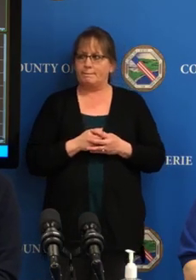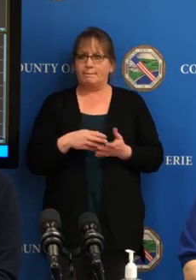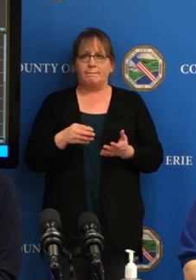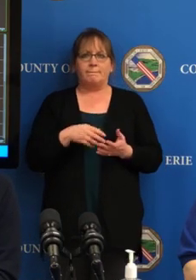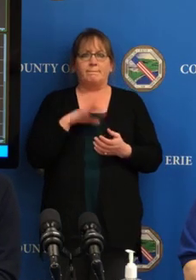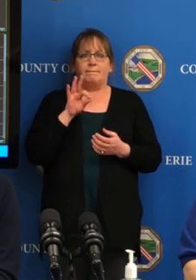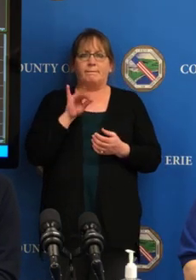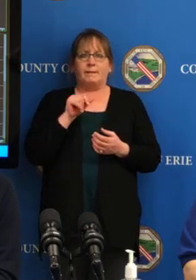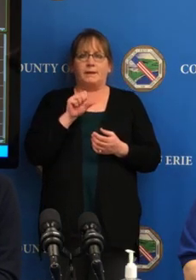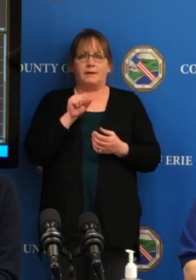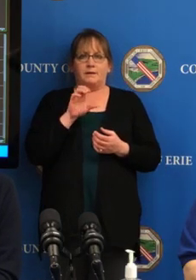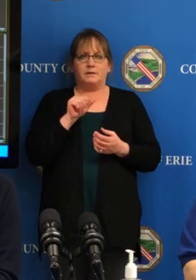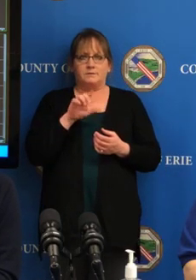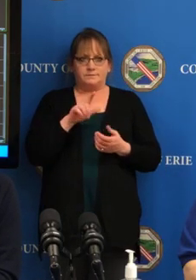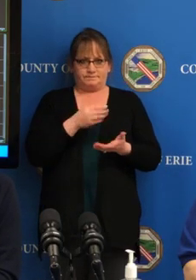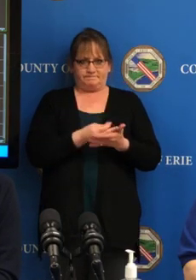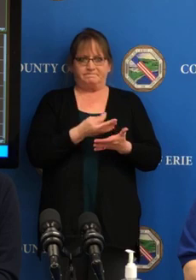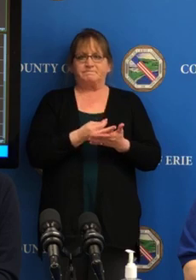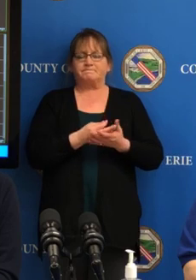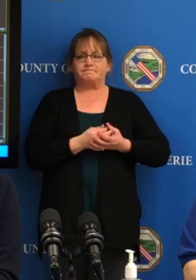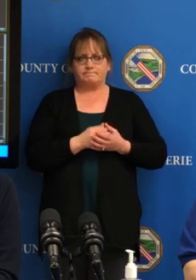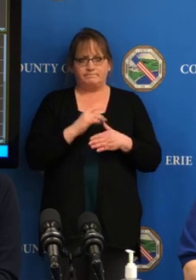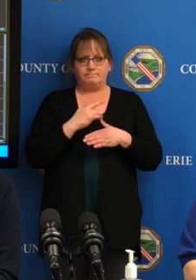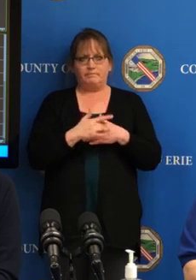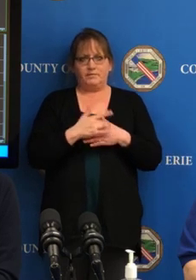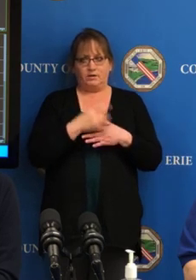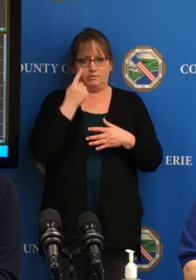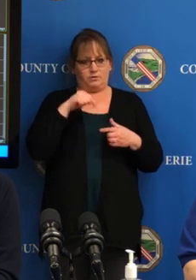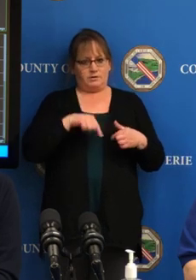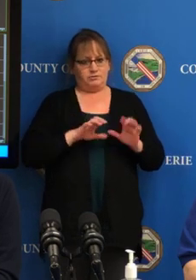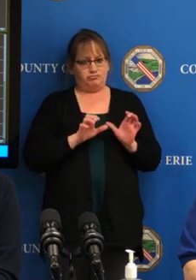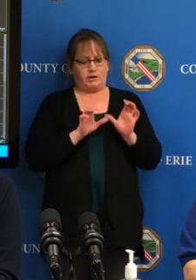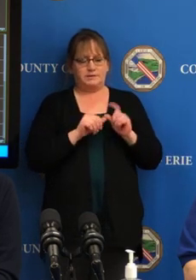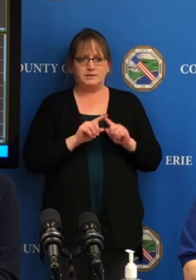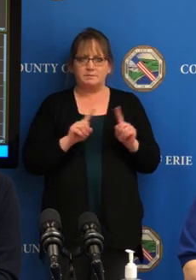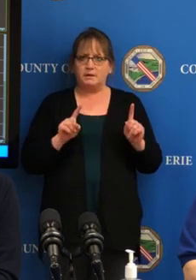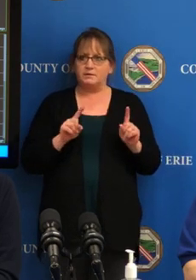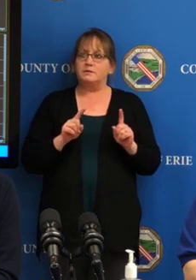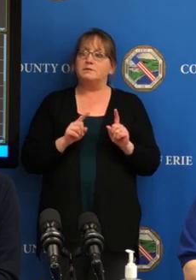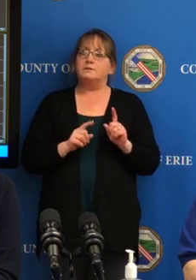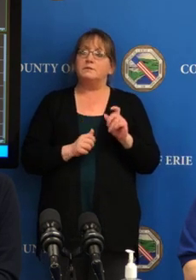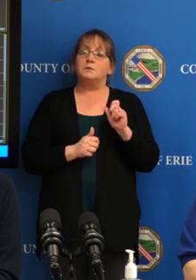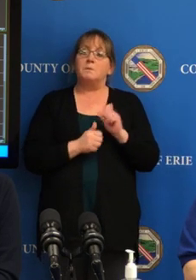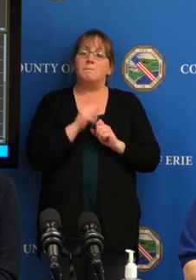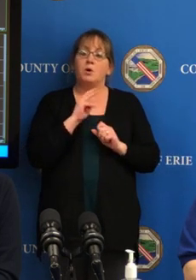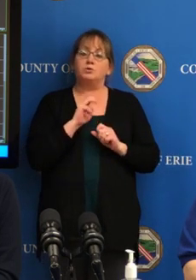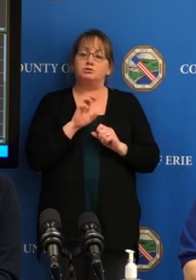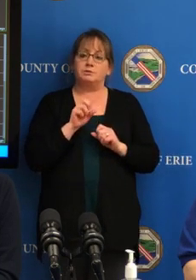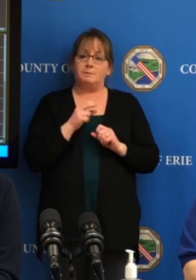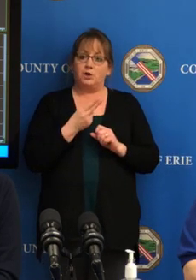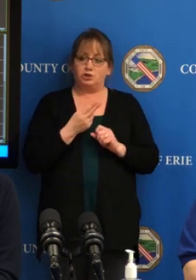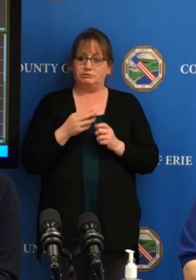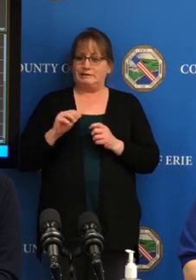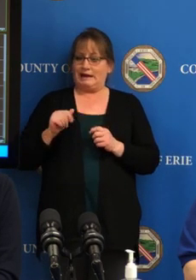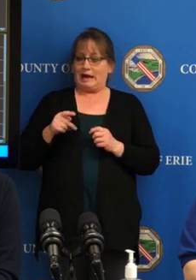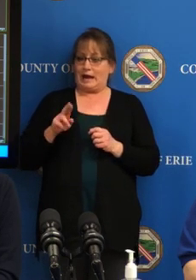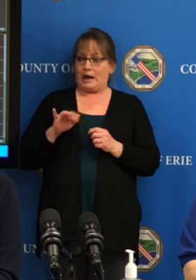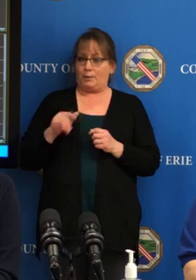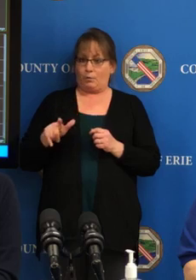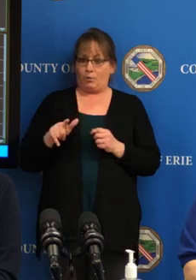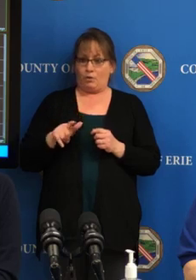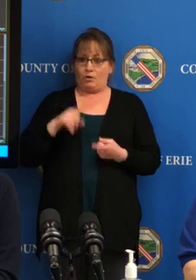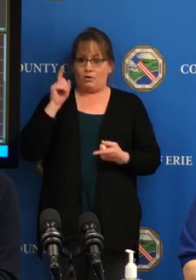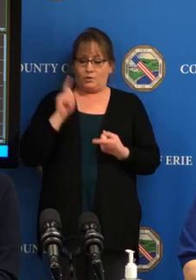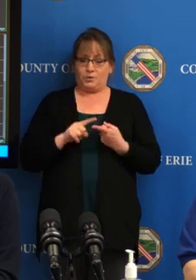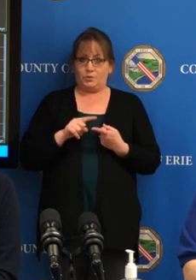for the county, and obviously we're very early in this crisis, but with most of March and probably April resulting in a drop in sales